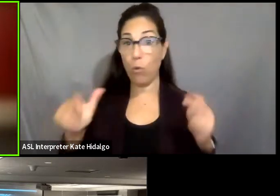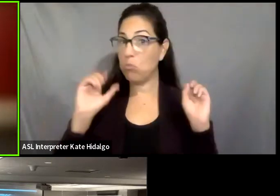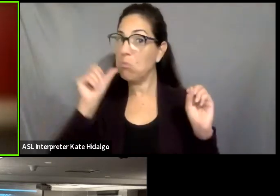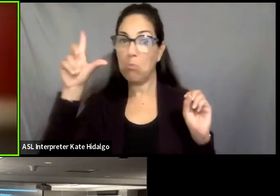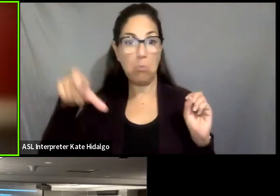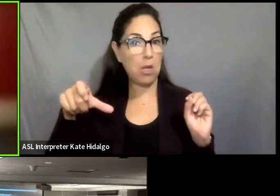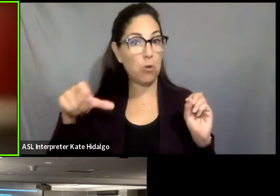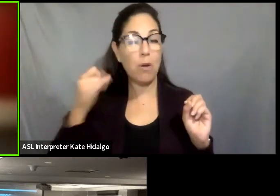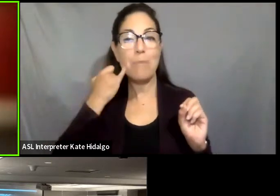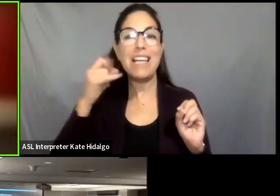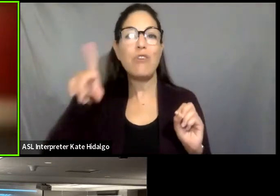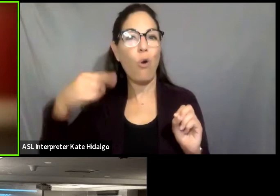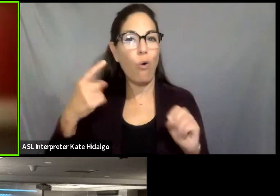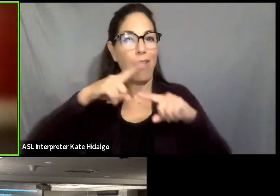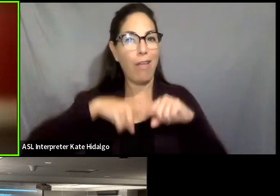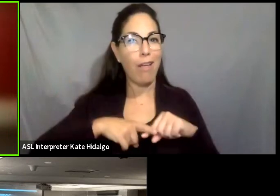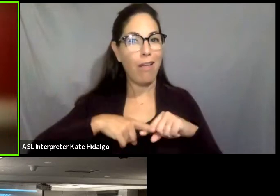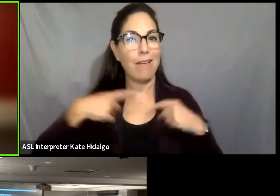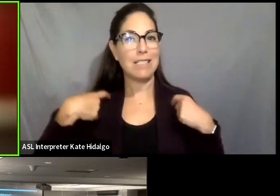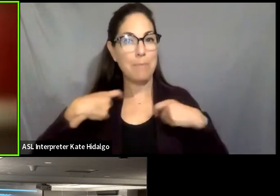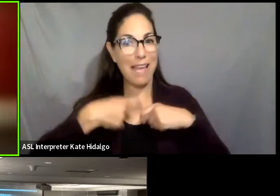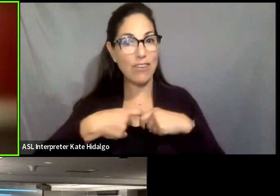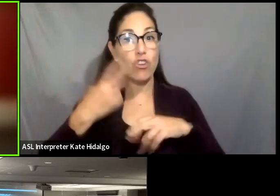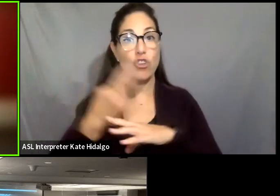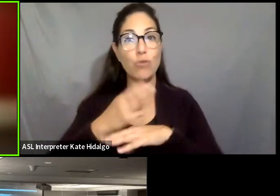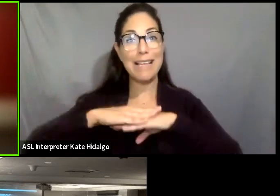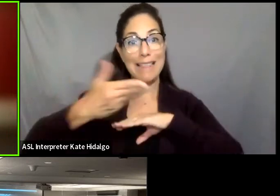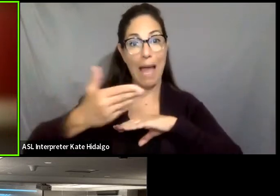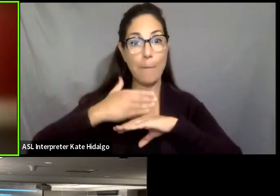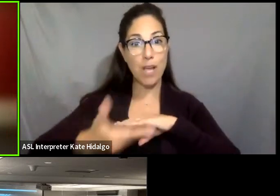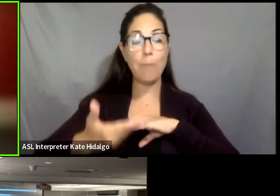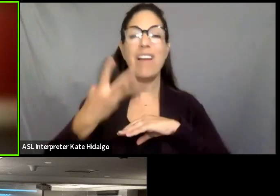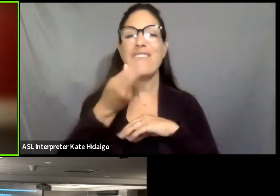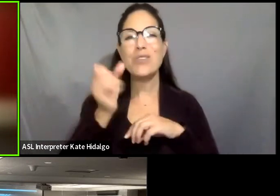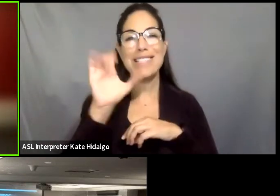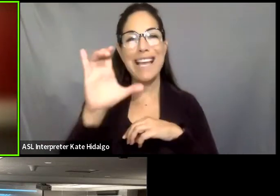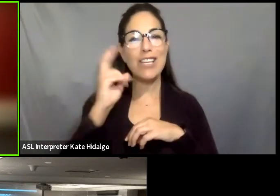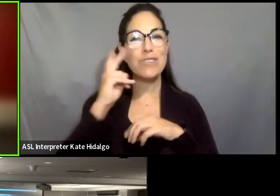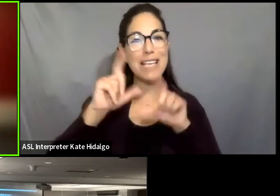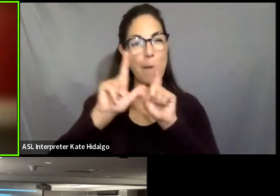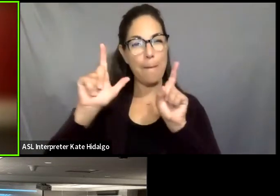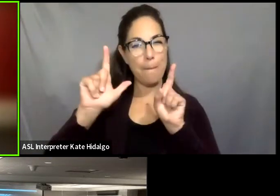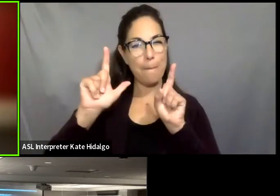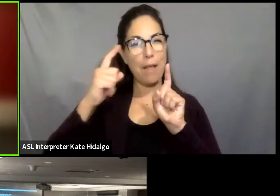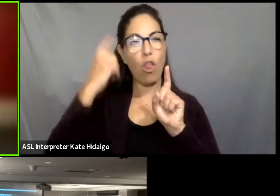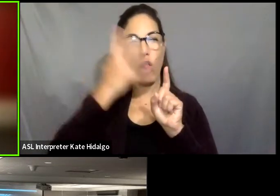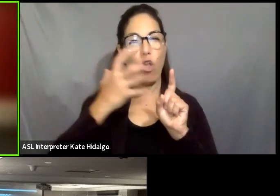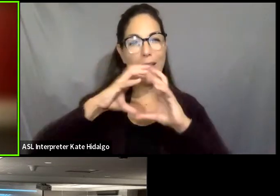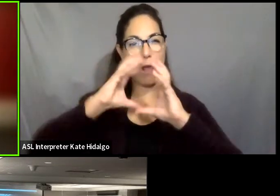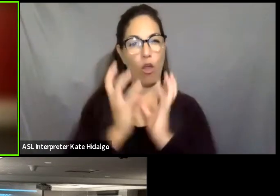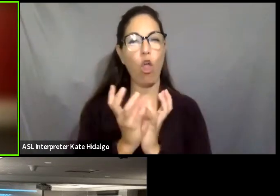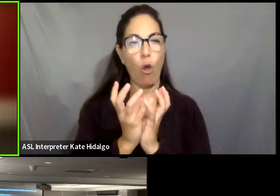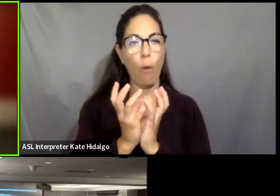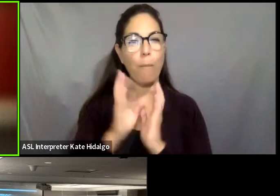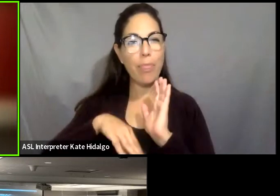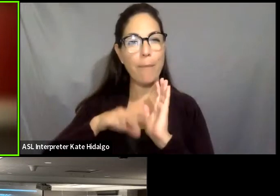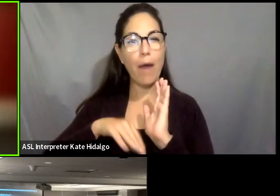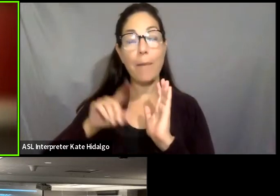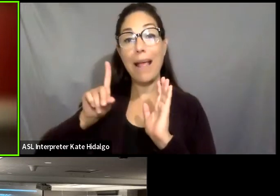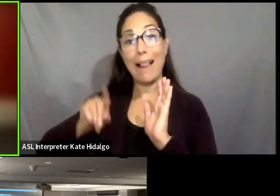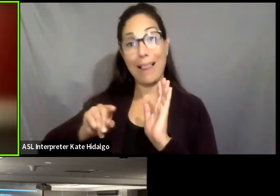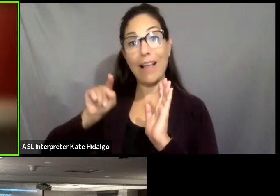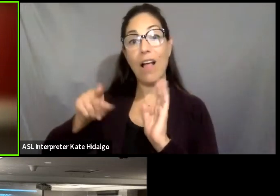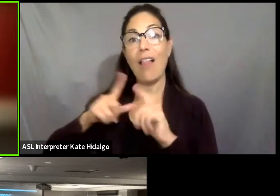if you're not bilingual and you're using your laptop, in a few seconds, you'll see an icon shaped like a globe at the bottom of your screen. Click on